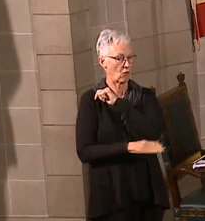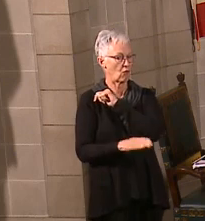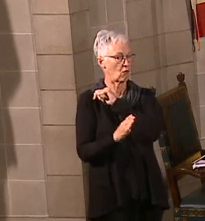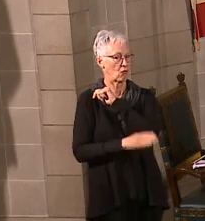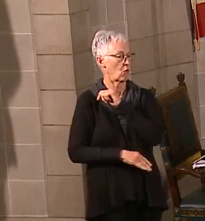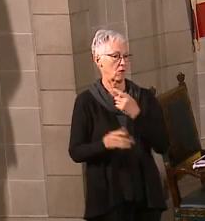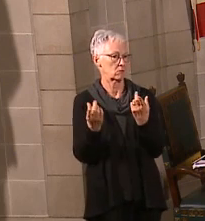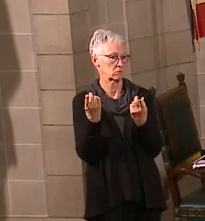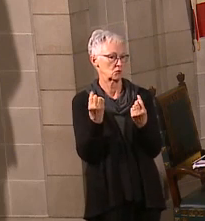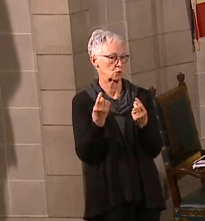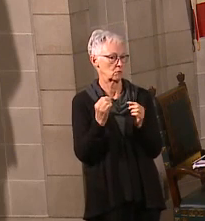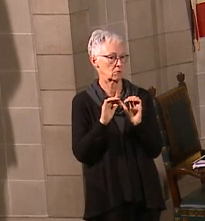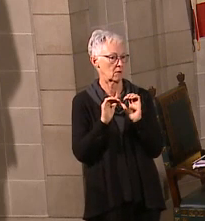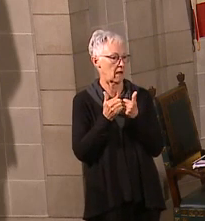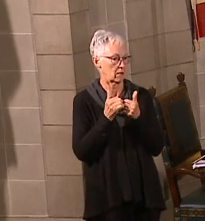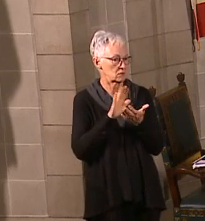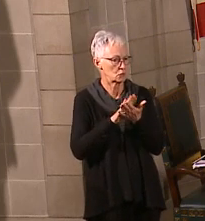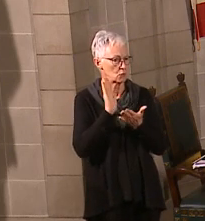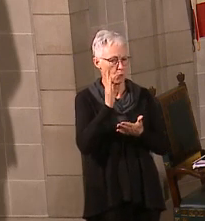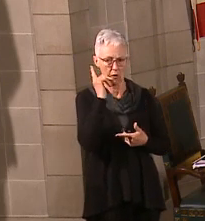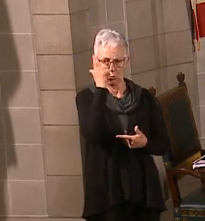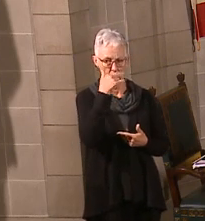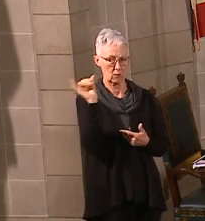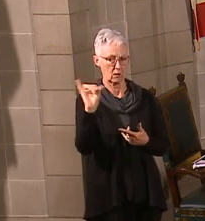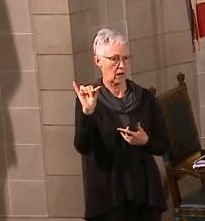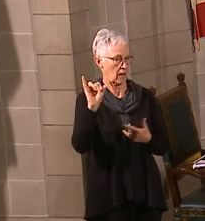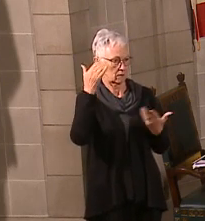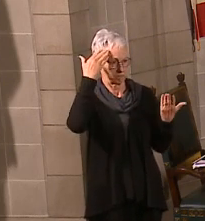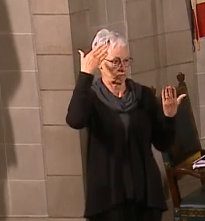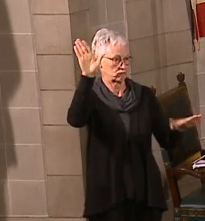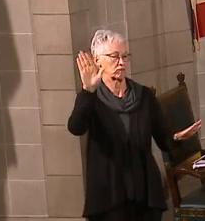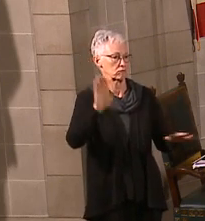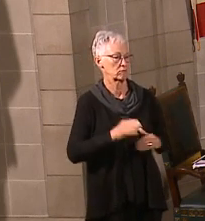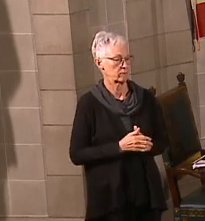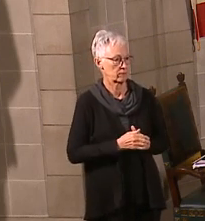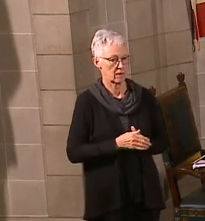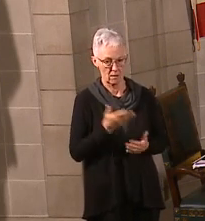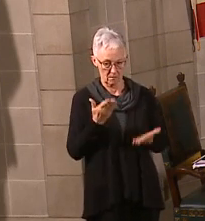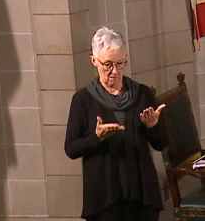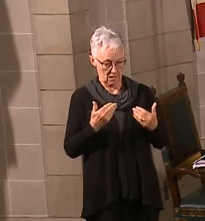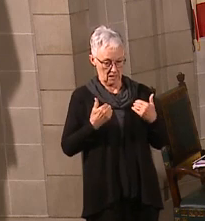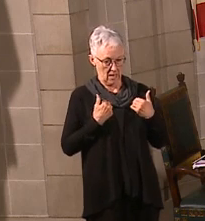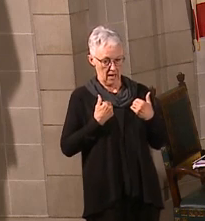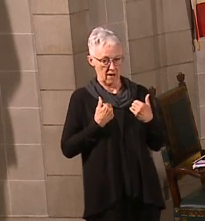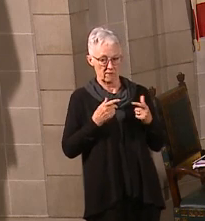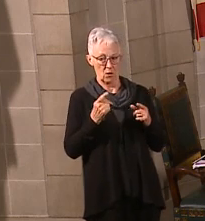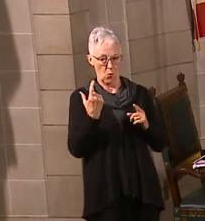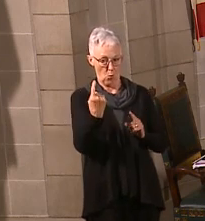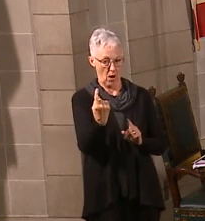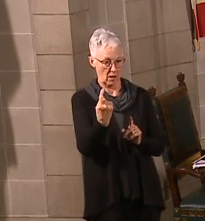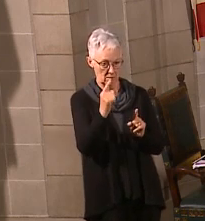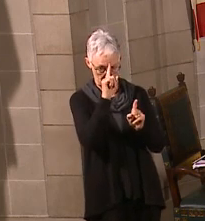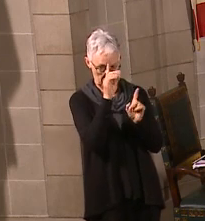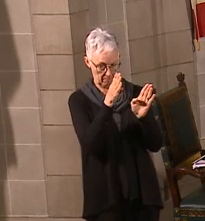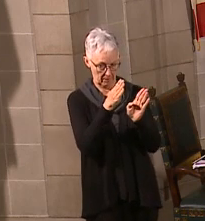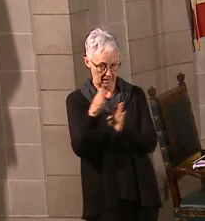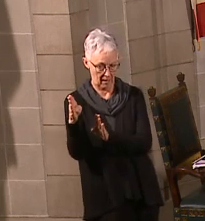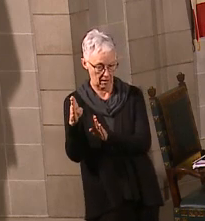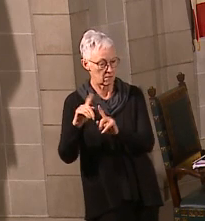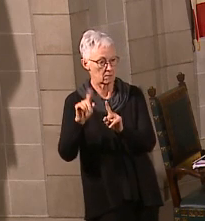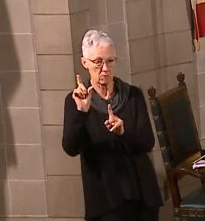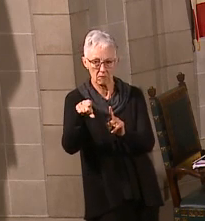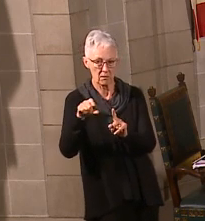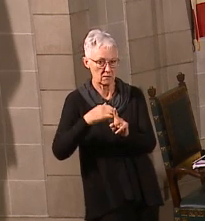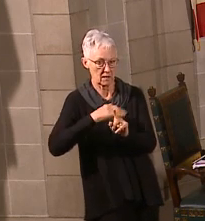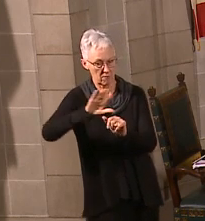opening in this coming fall. And we have to be prepared that there might be needs for contingency plans and otherwise, but this group of superintendents are really